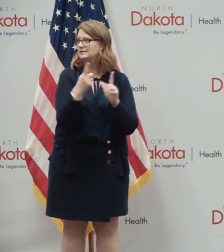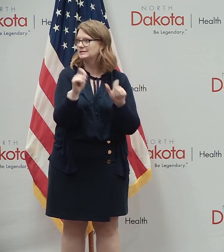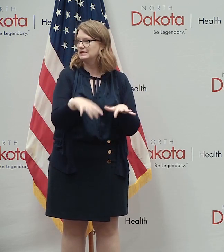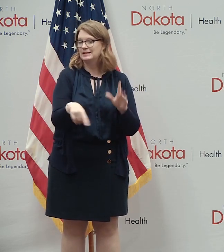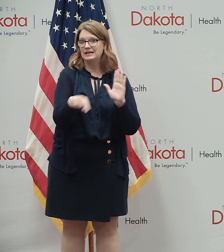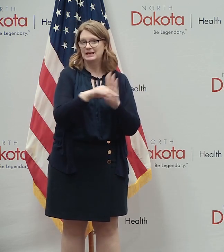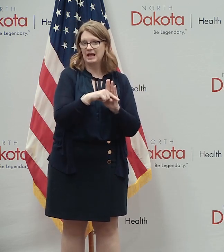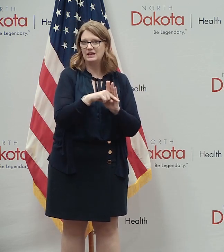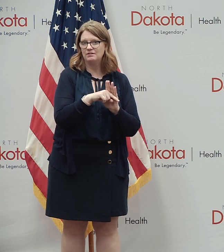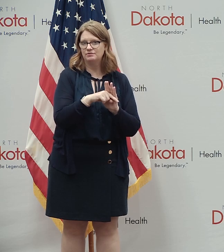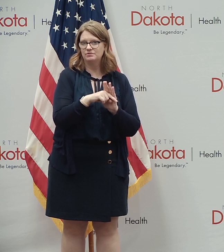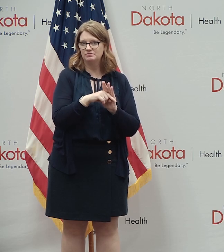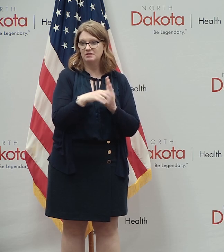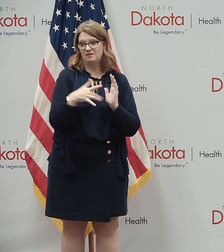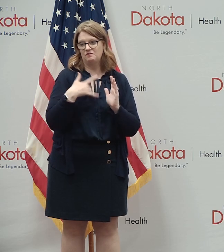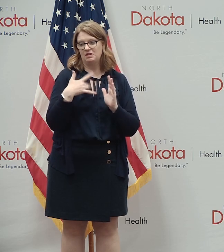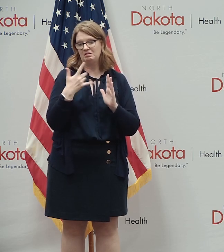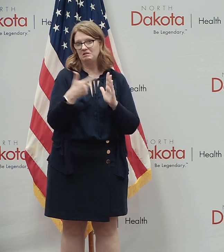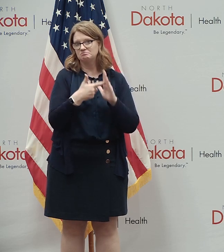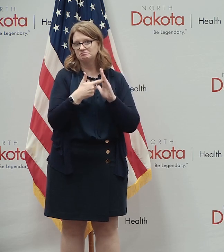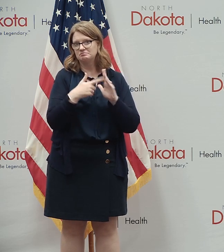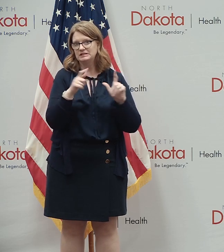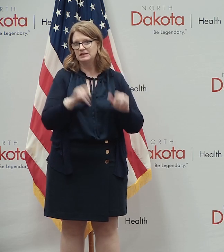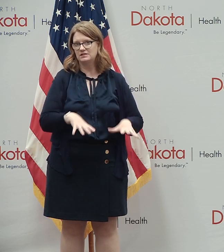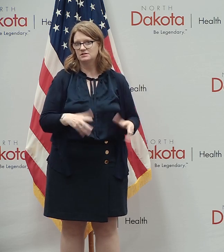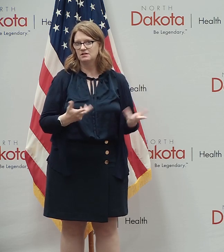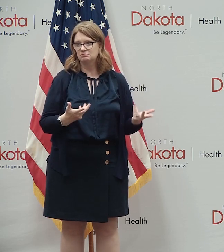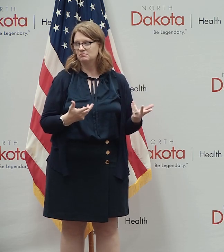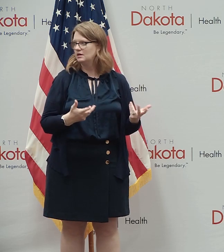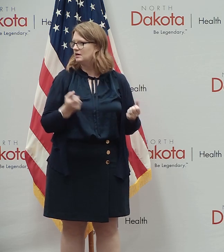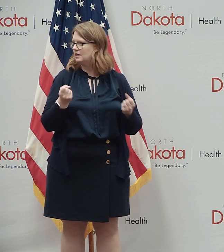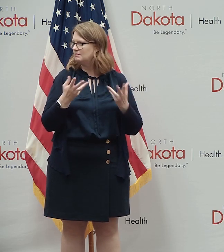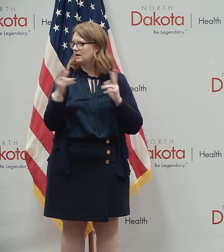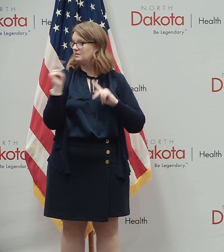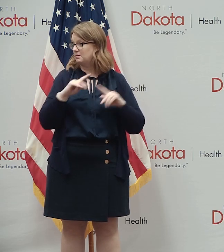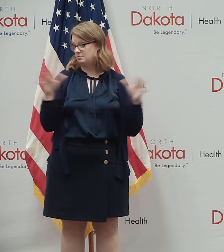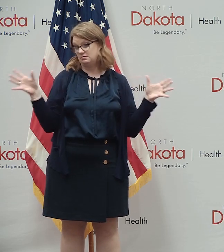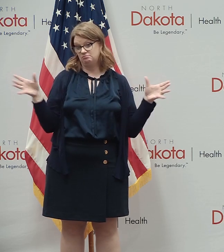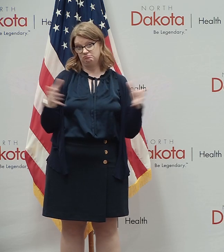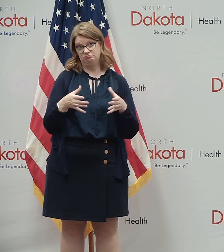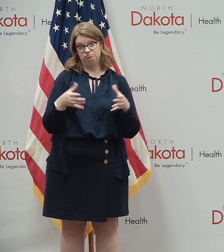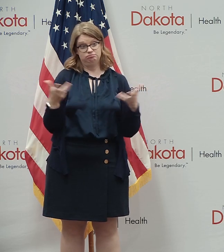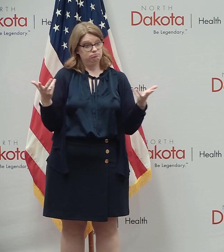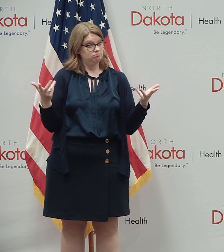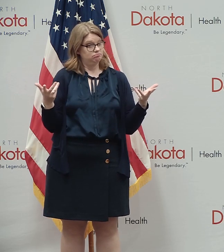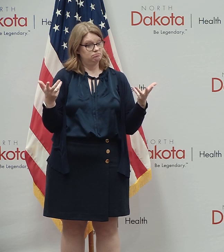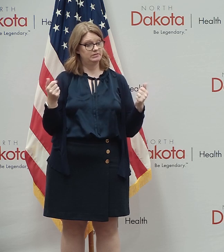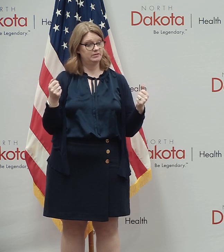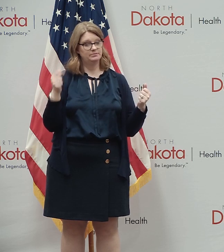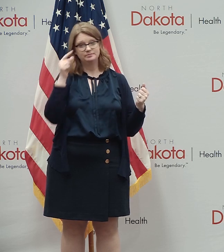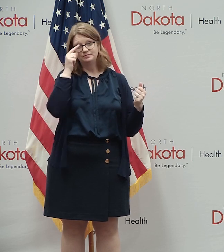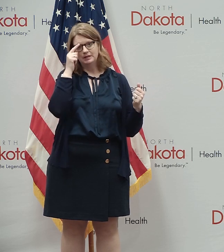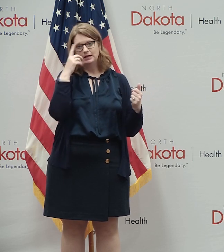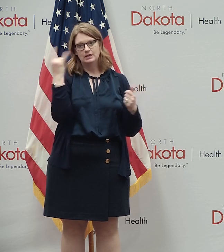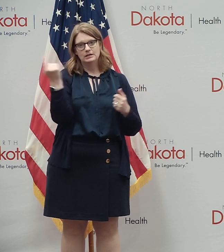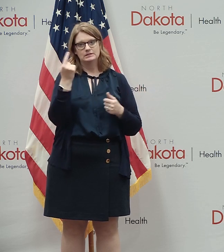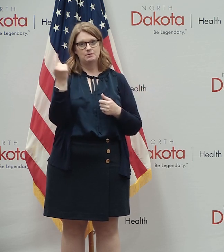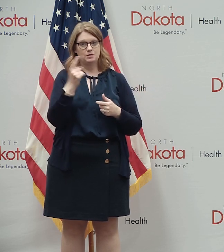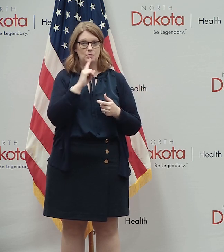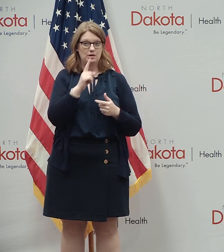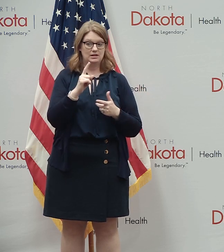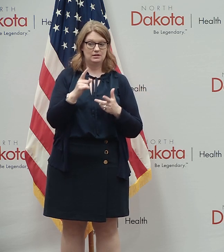that, I think we'd have a lot of demand for testing and a lot of people that would want to get together. And if we had people that if we could somehow do